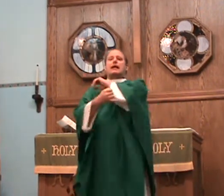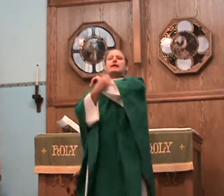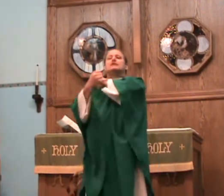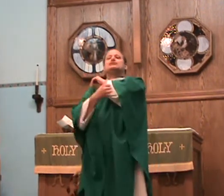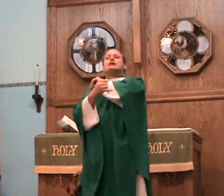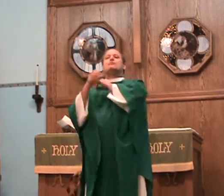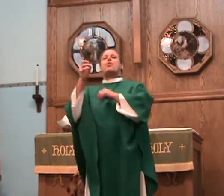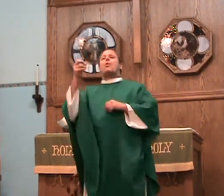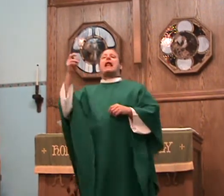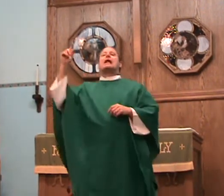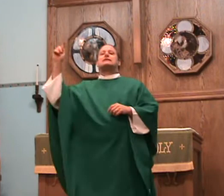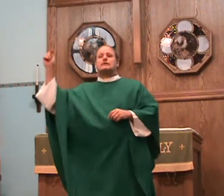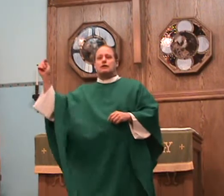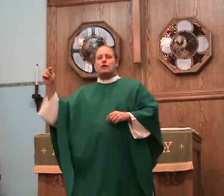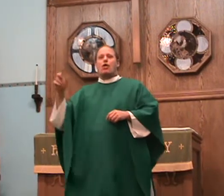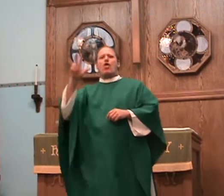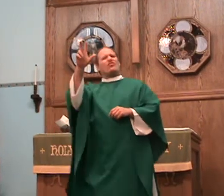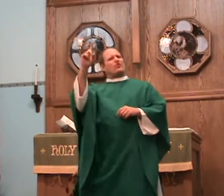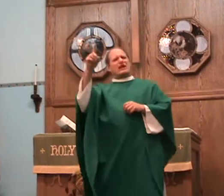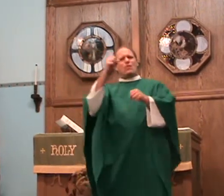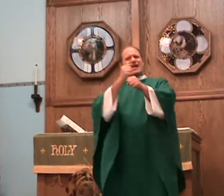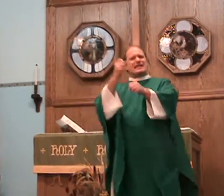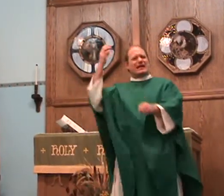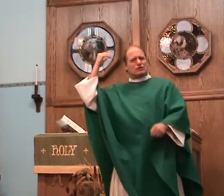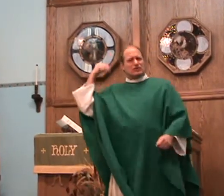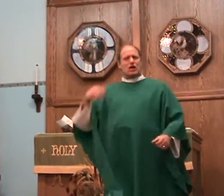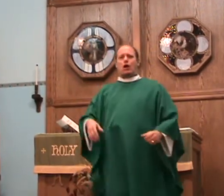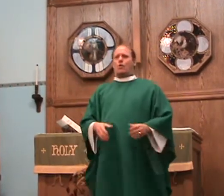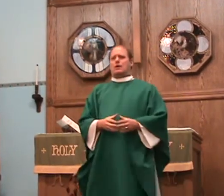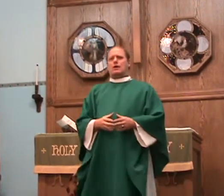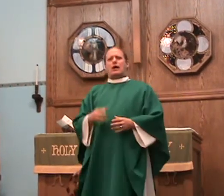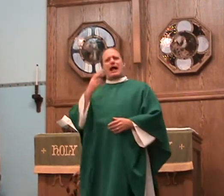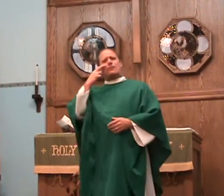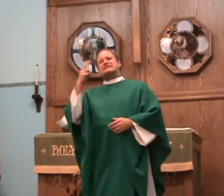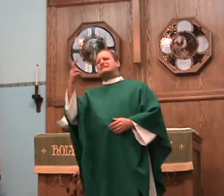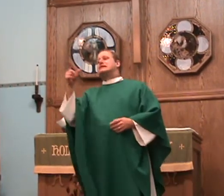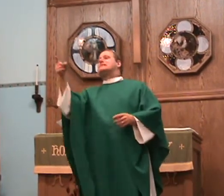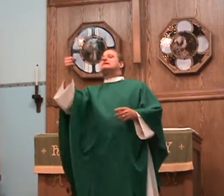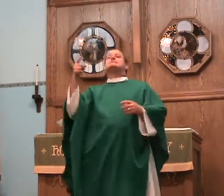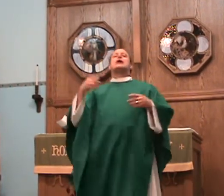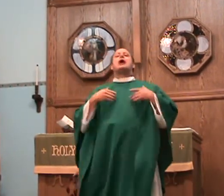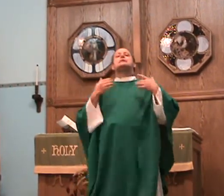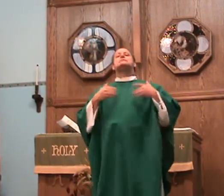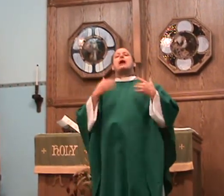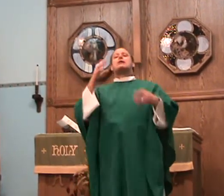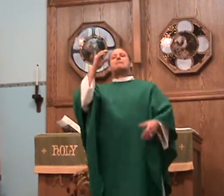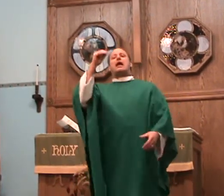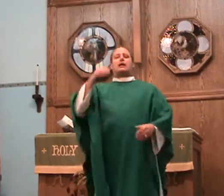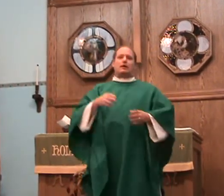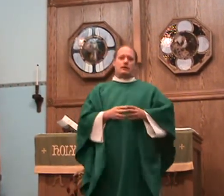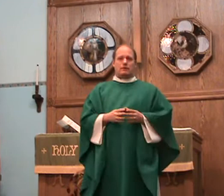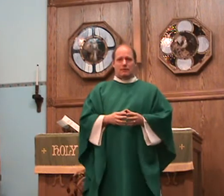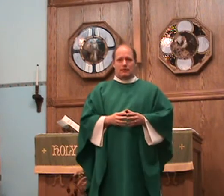like Jim Cornette. 31 years ago, I would see these young men.